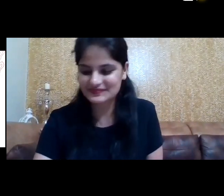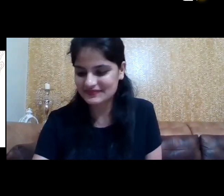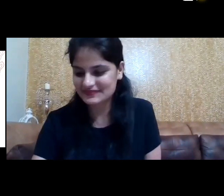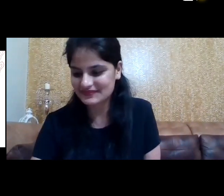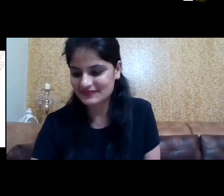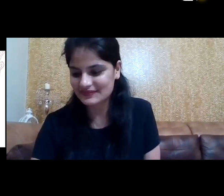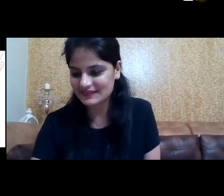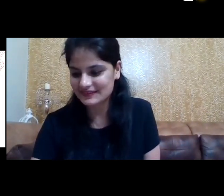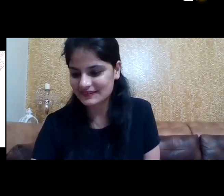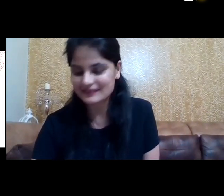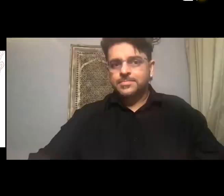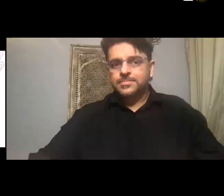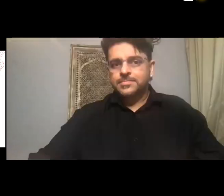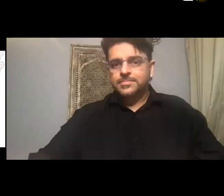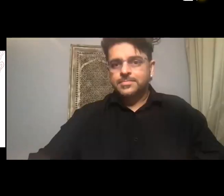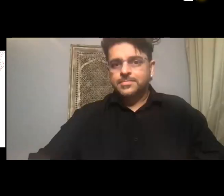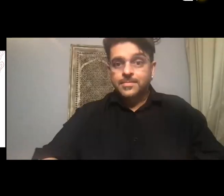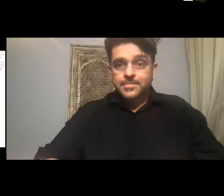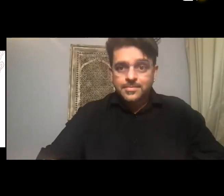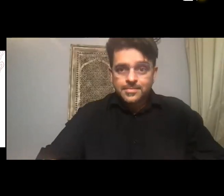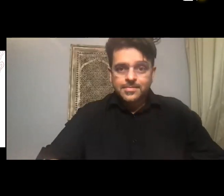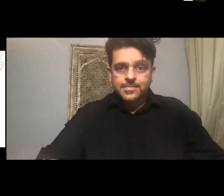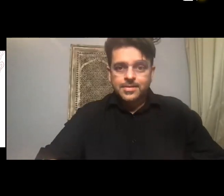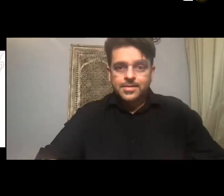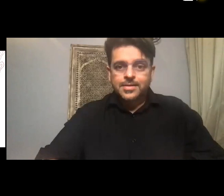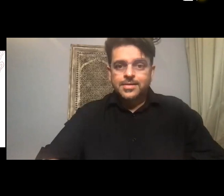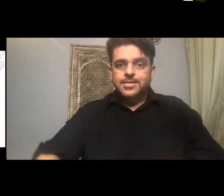like to invite Dr. Alim to do that.